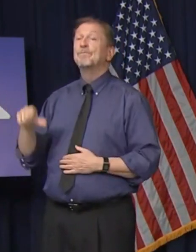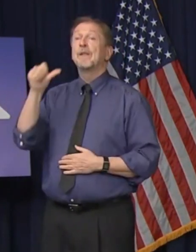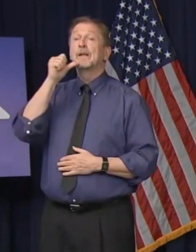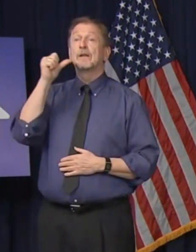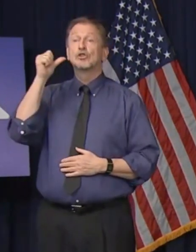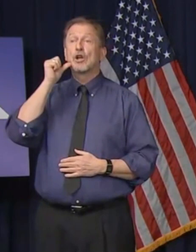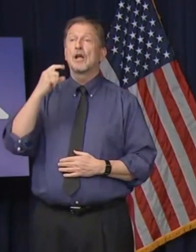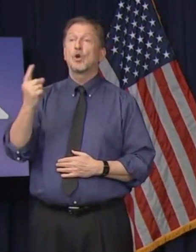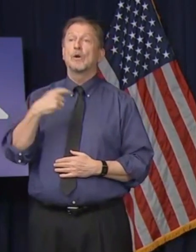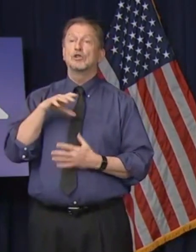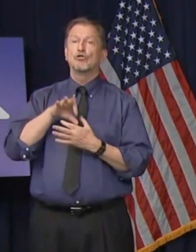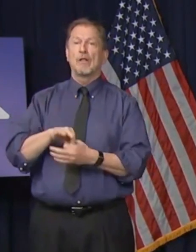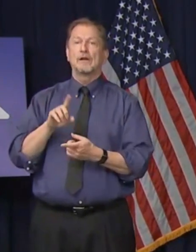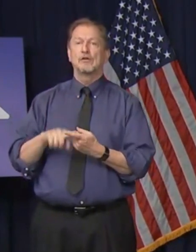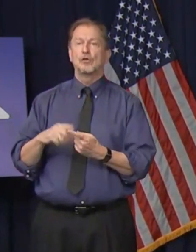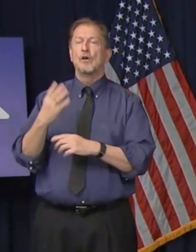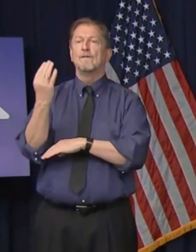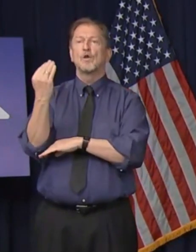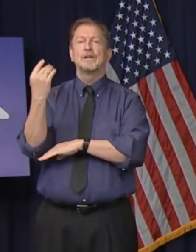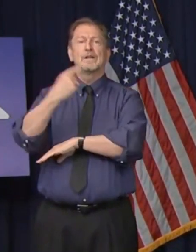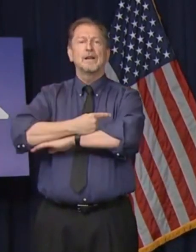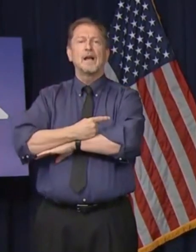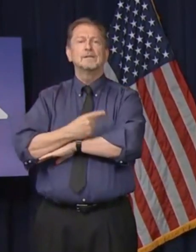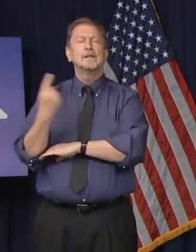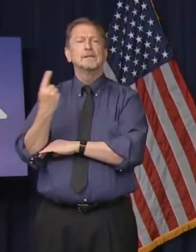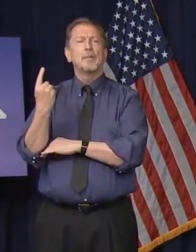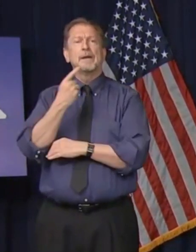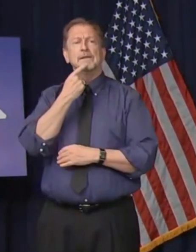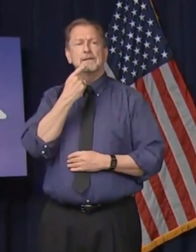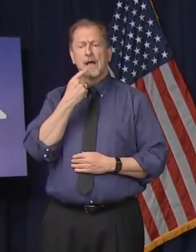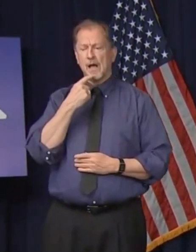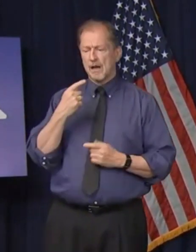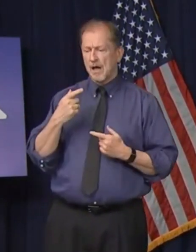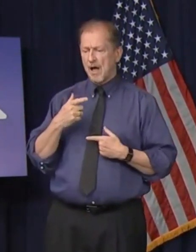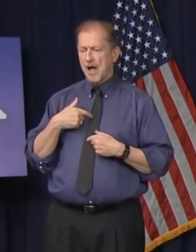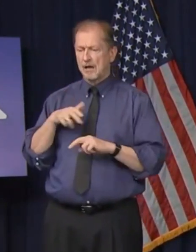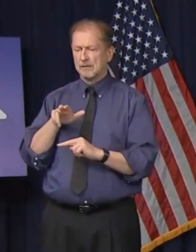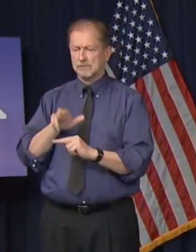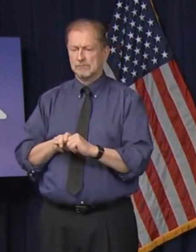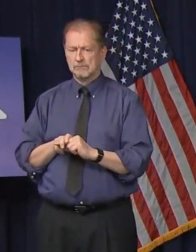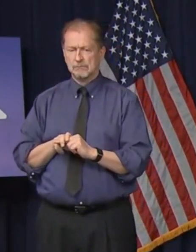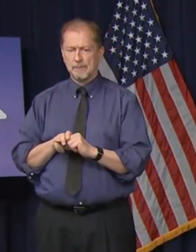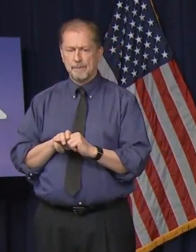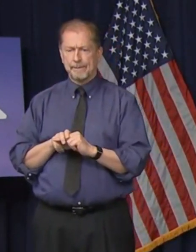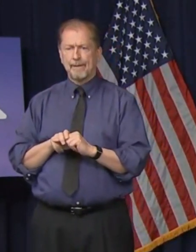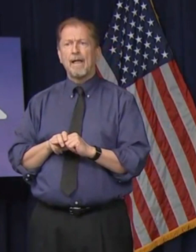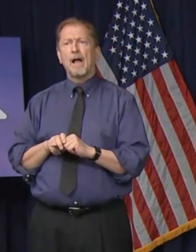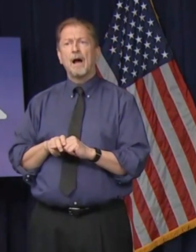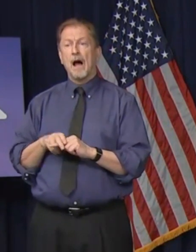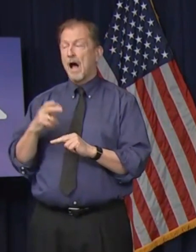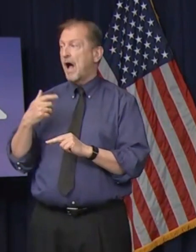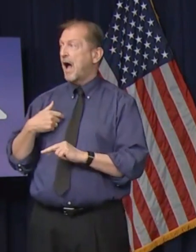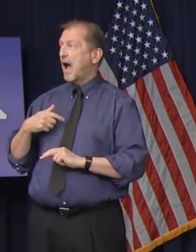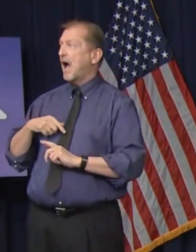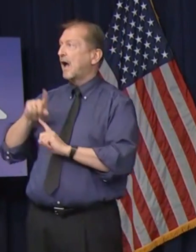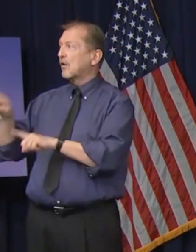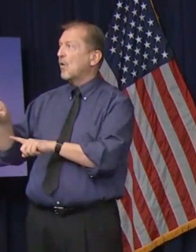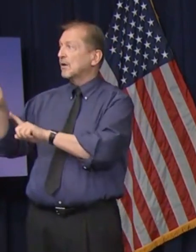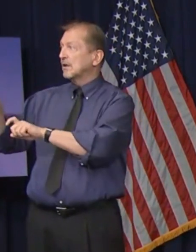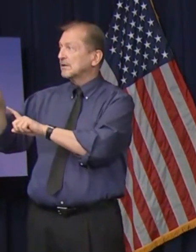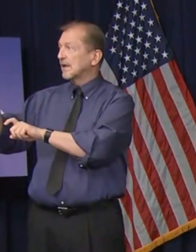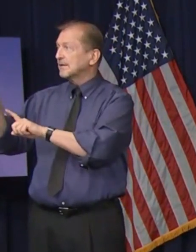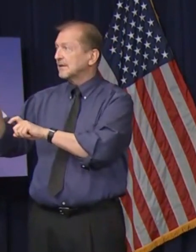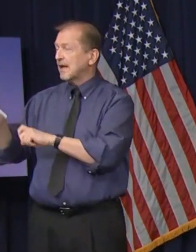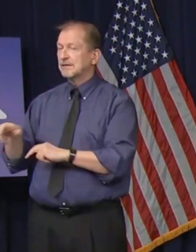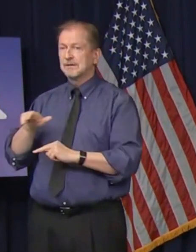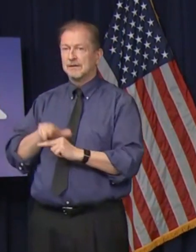question about the 14 days. Someone was claiming that people would get off after they served